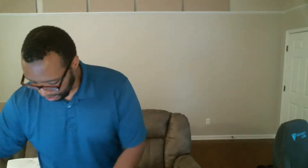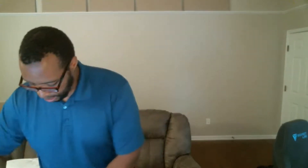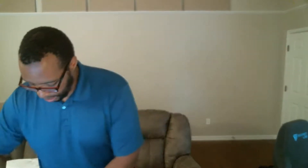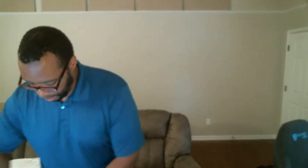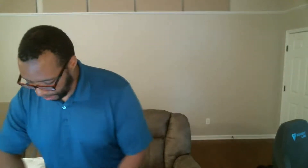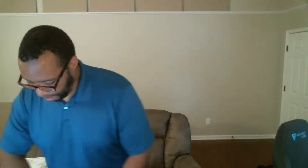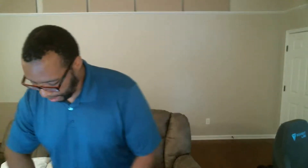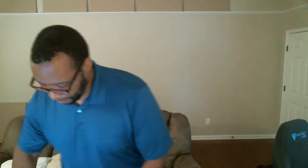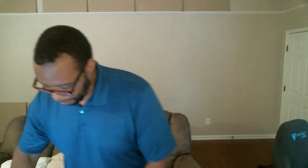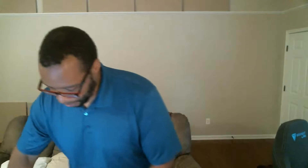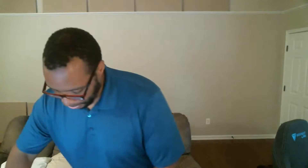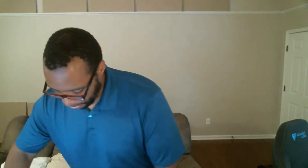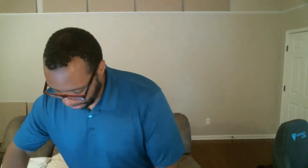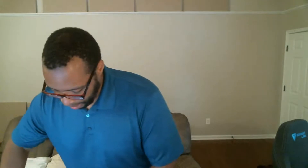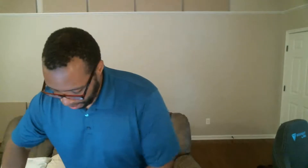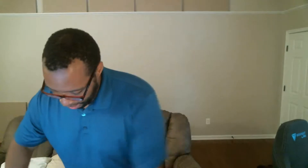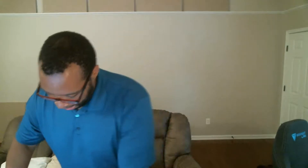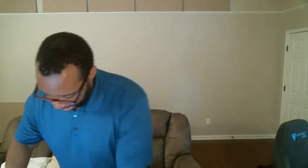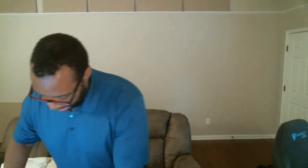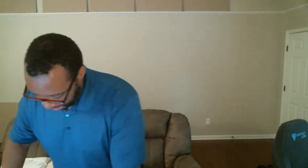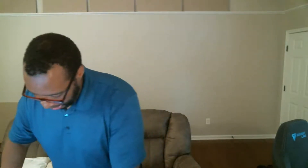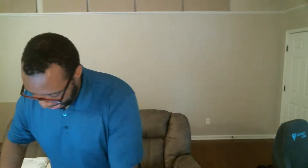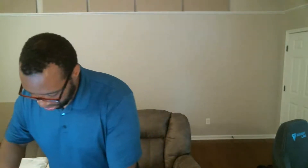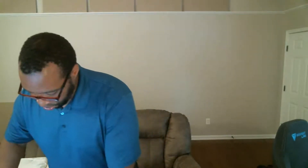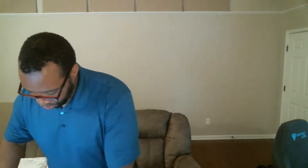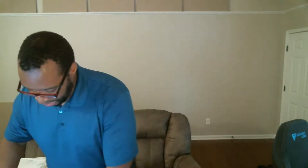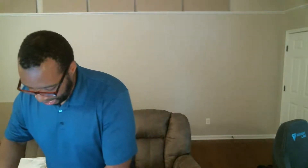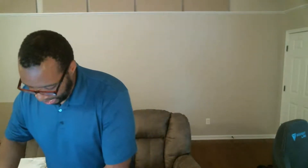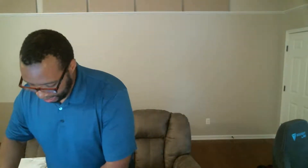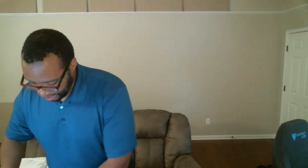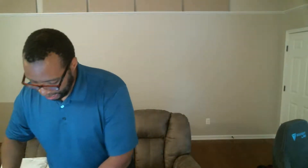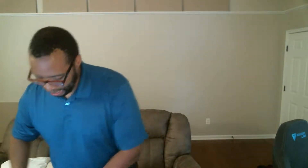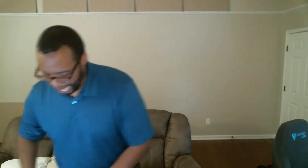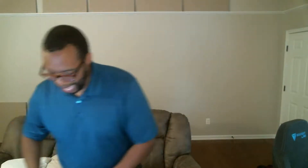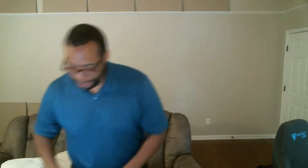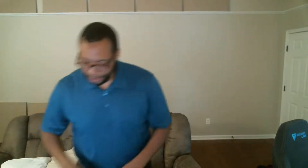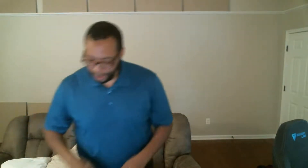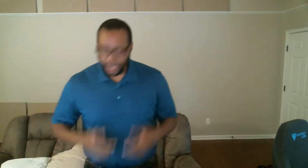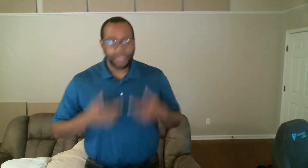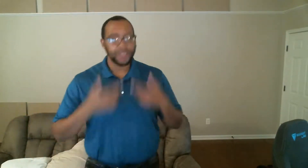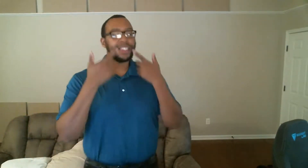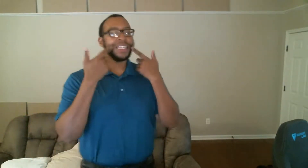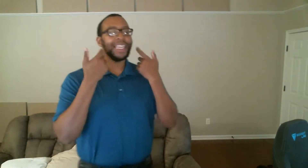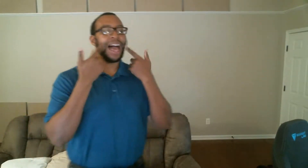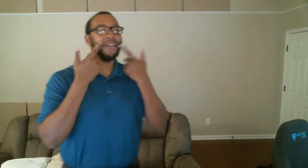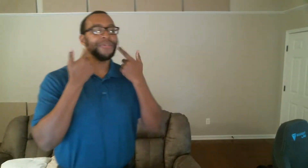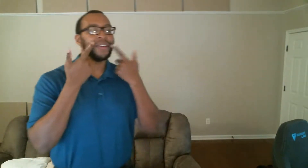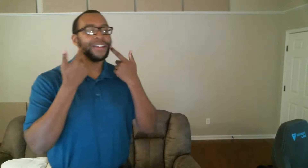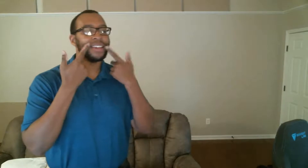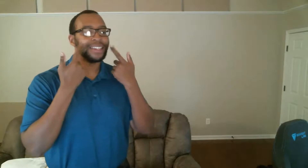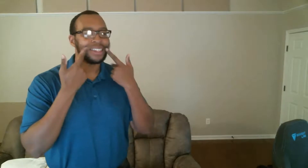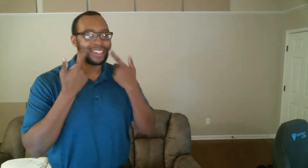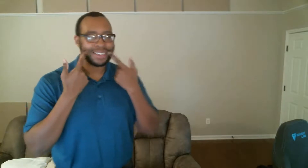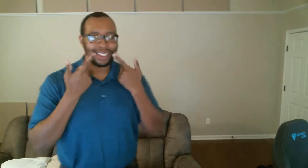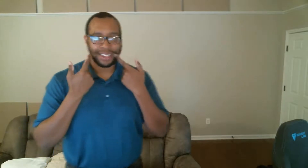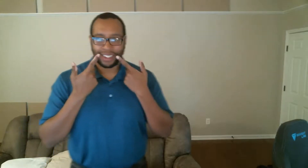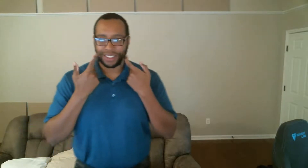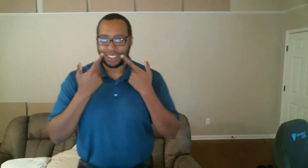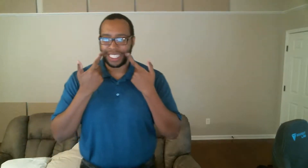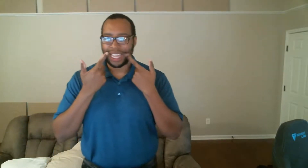All right. And last two signs, laugh. You'll see laugh. You'll see